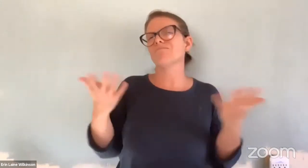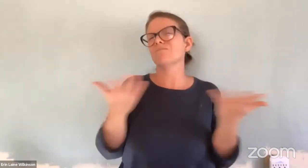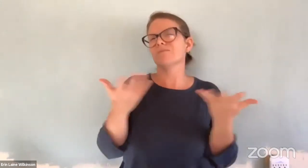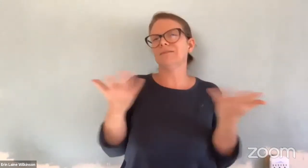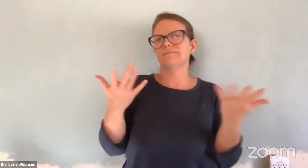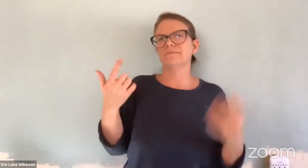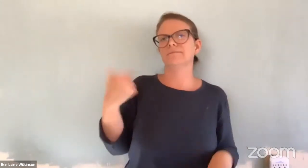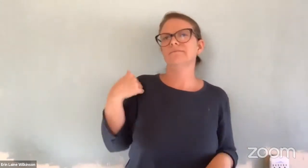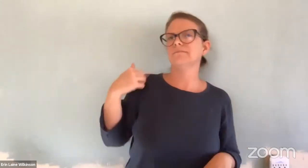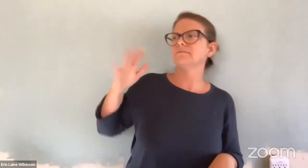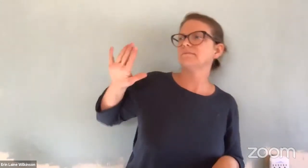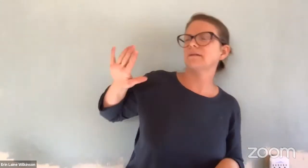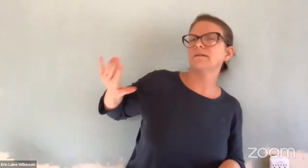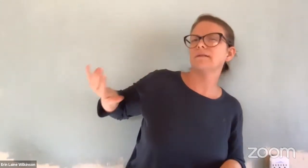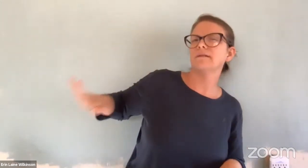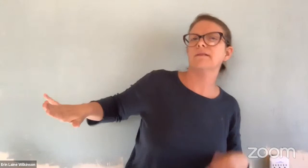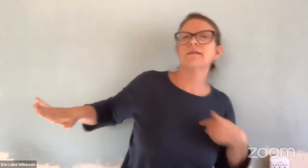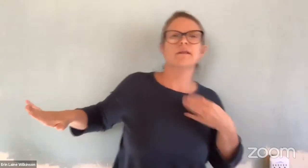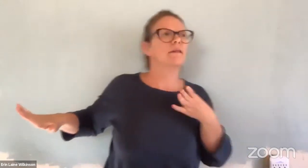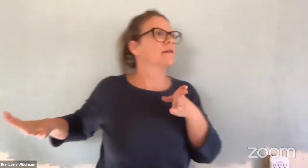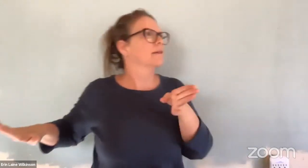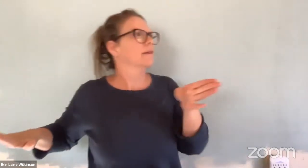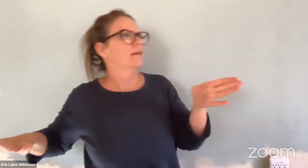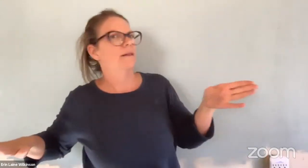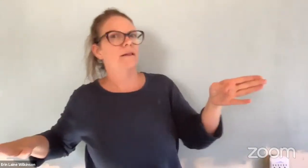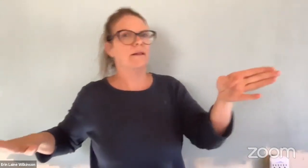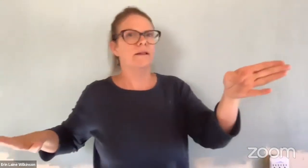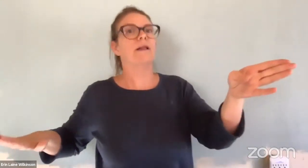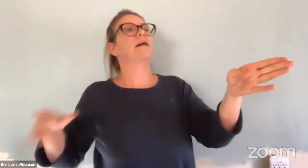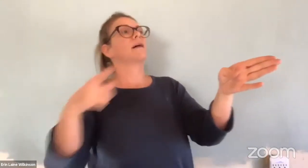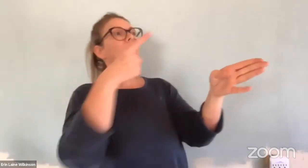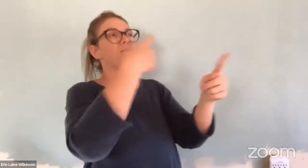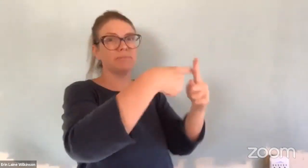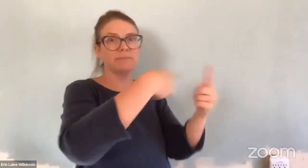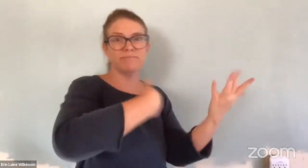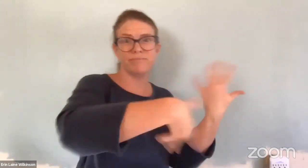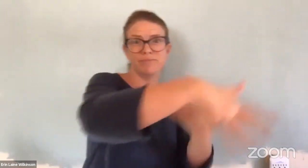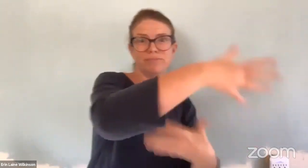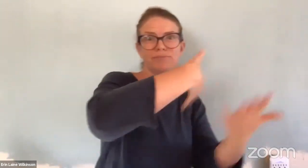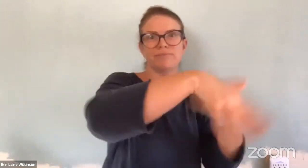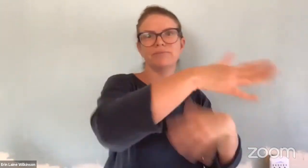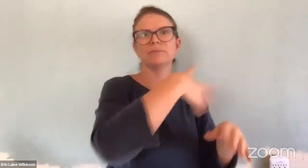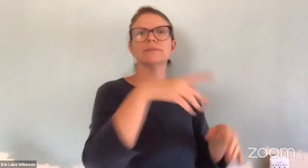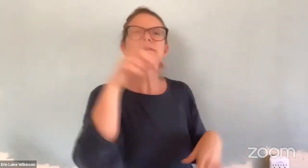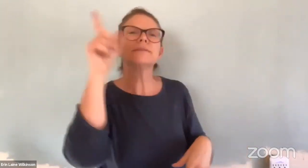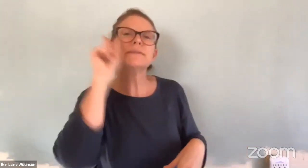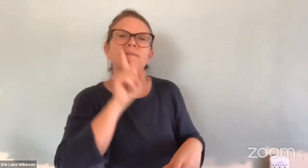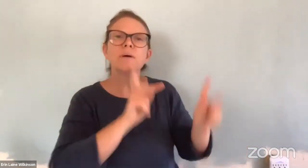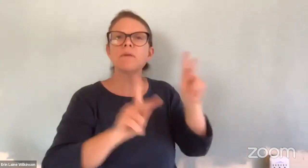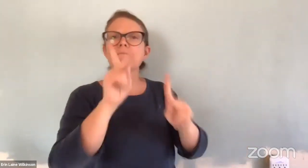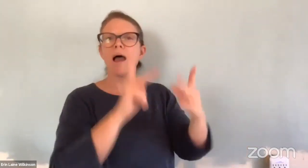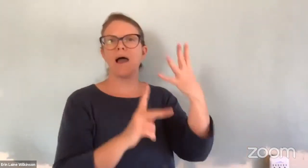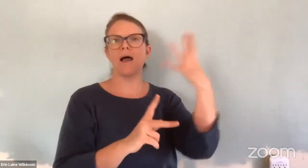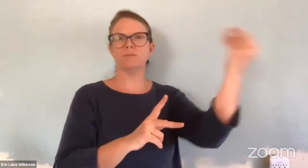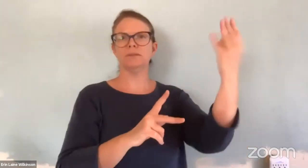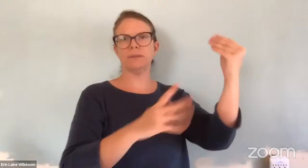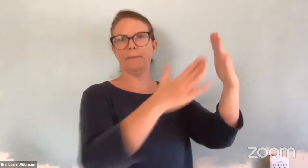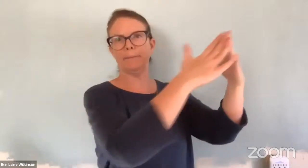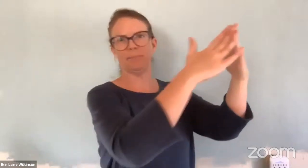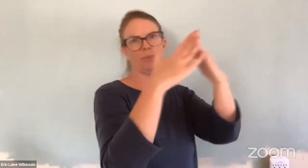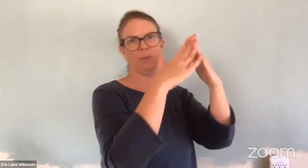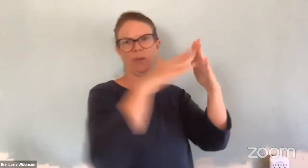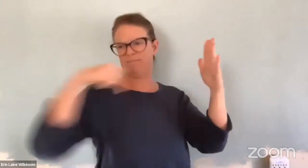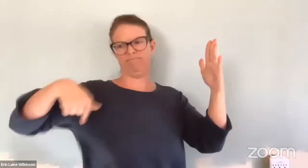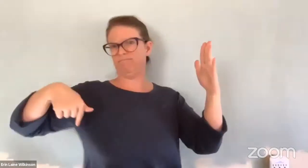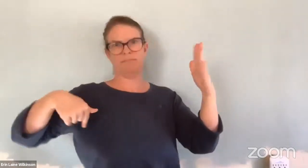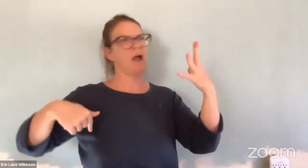bring back to their small local community. So the result of this could be that they end up socializing more with